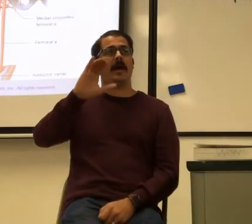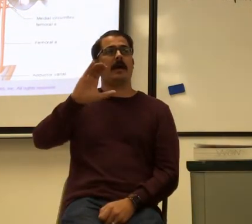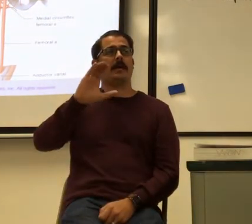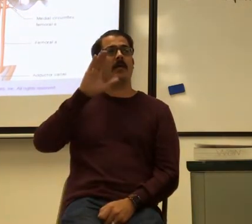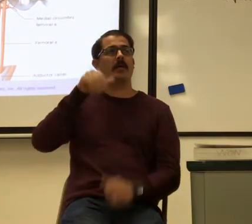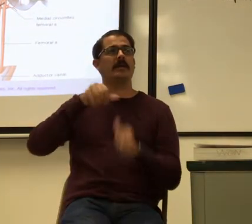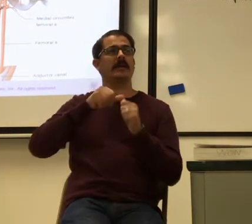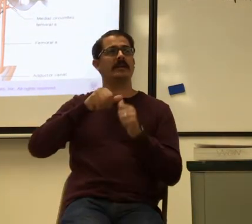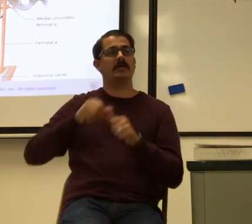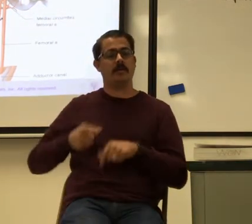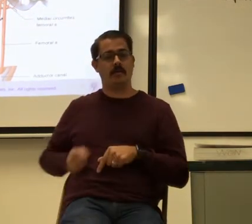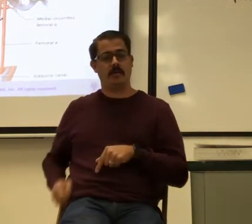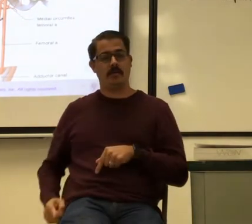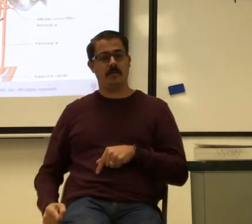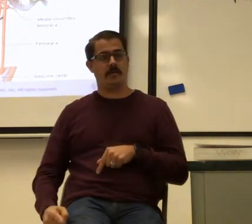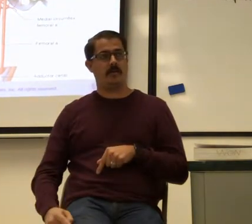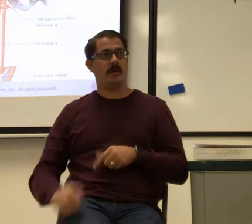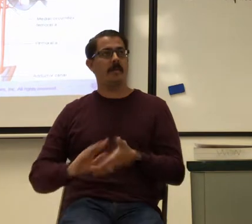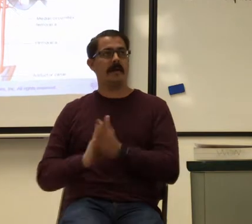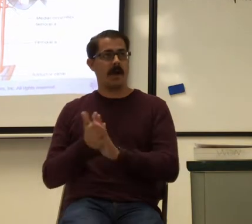will continue on as the femoral.